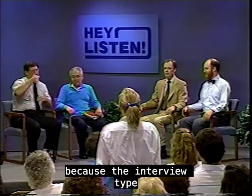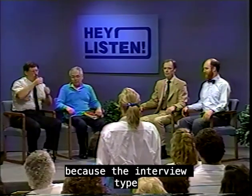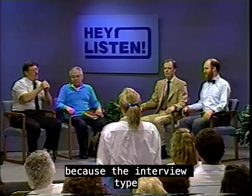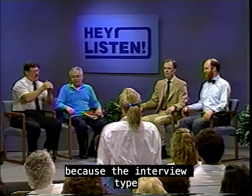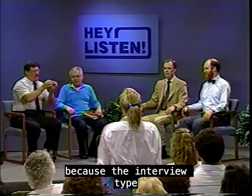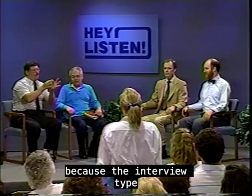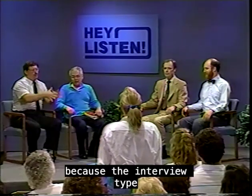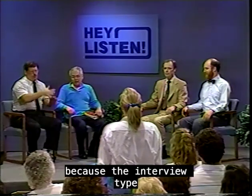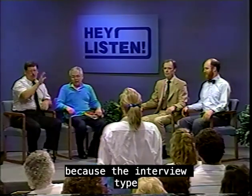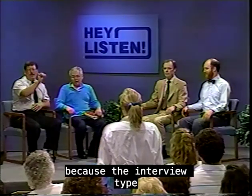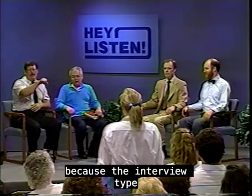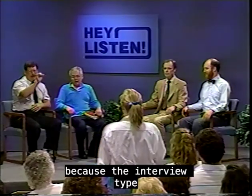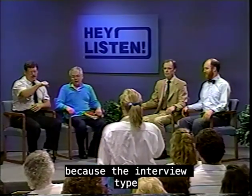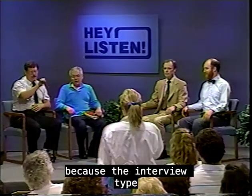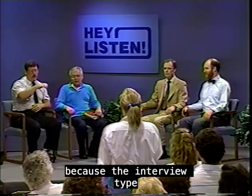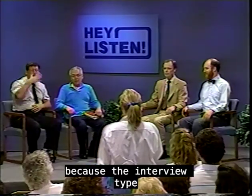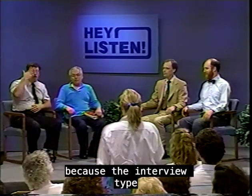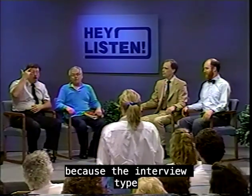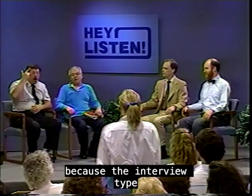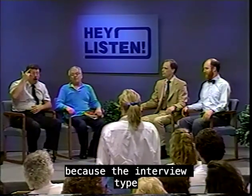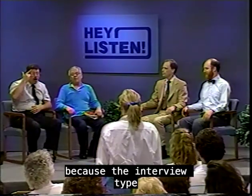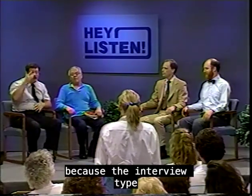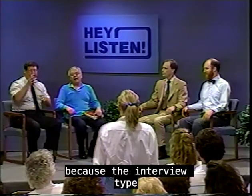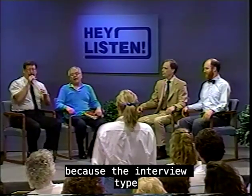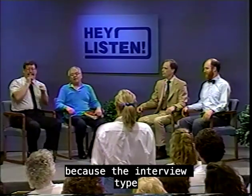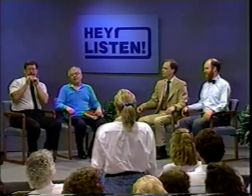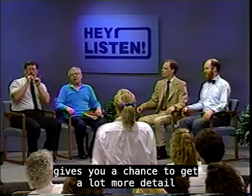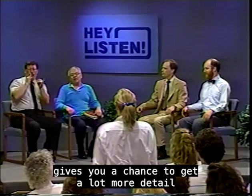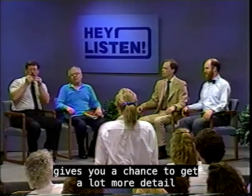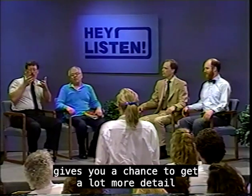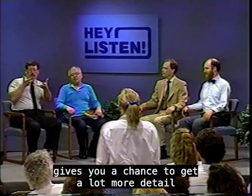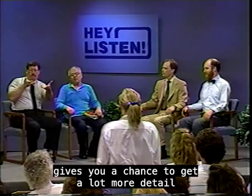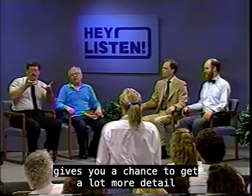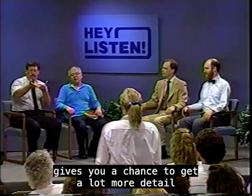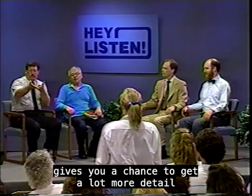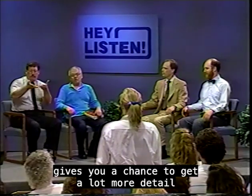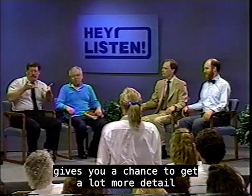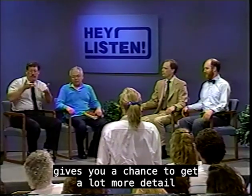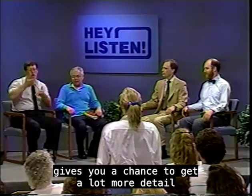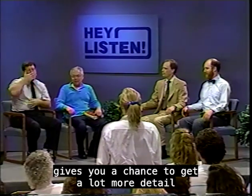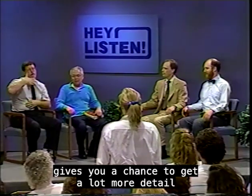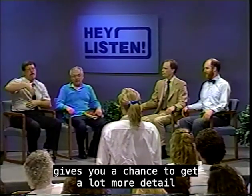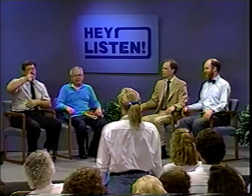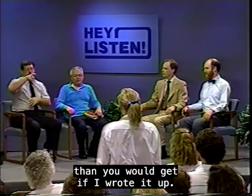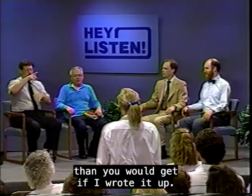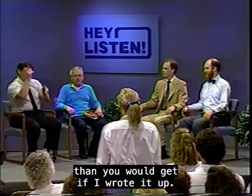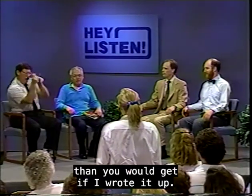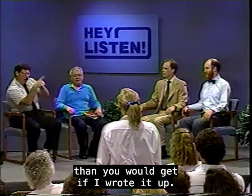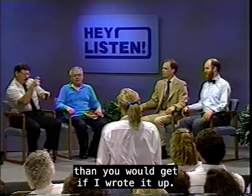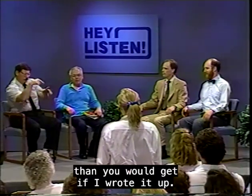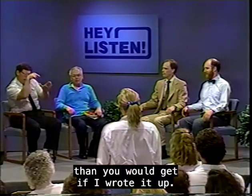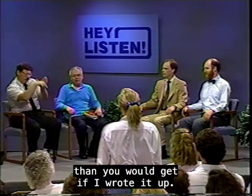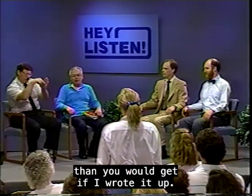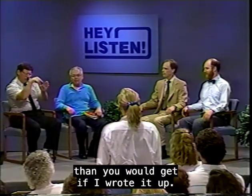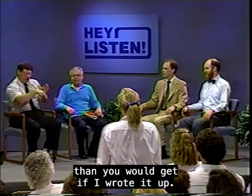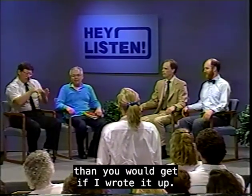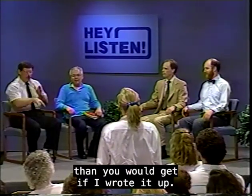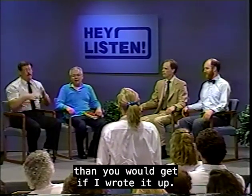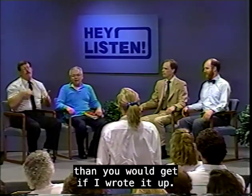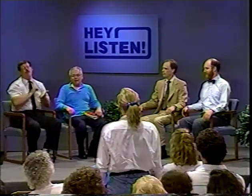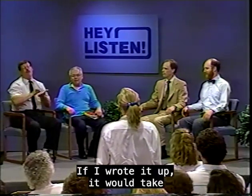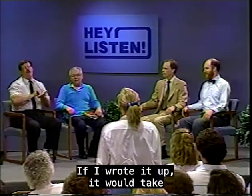interpreter because the interview type format gives you a chance to get a lot more detail than you would get if I wrote it